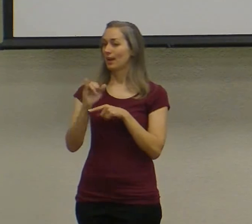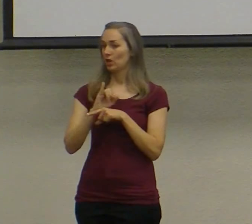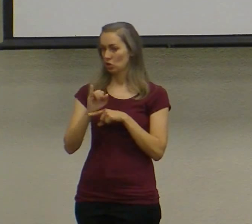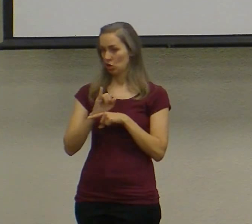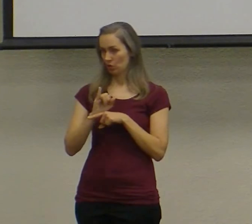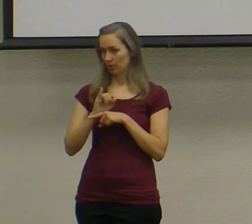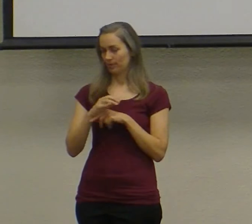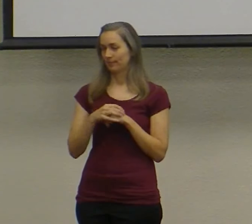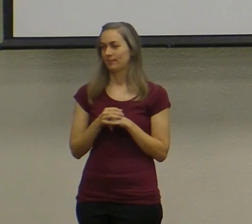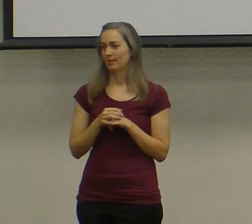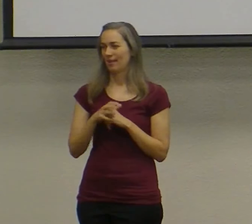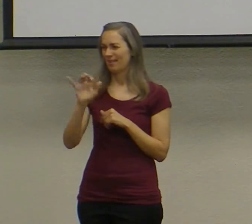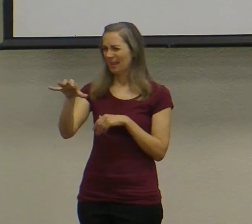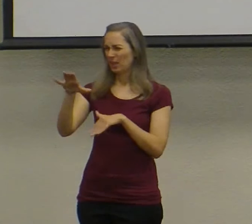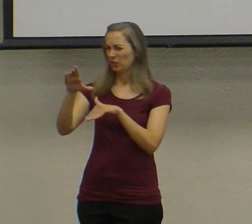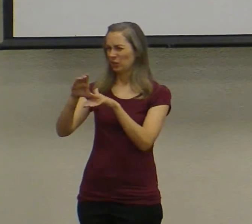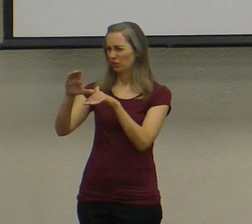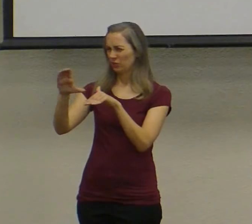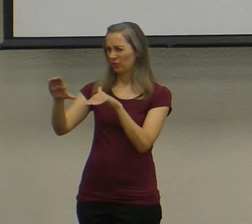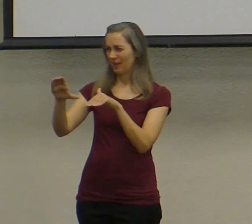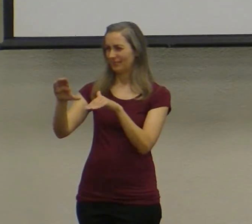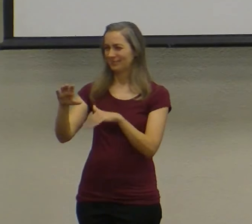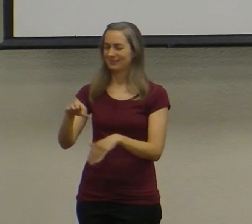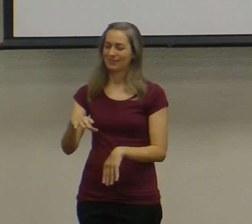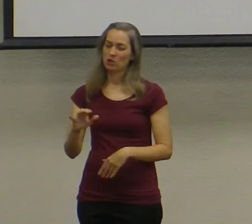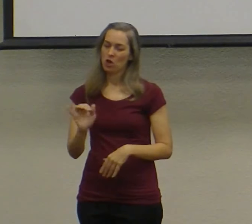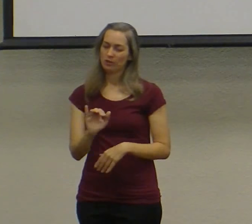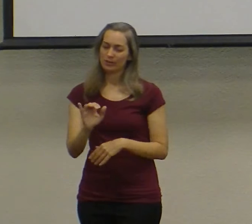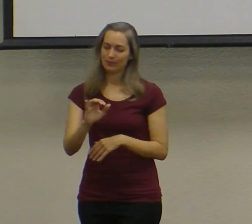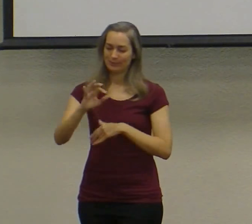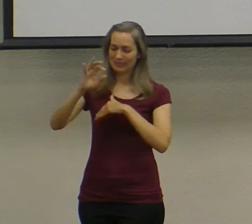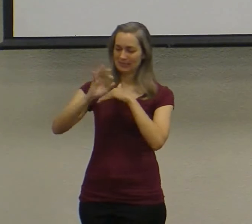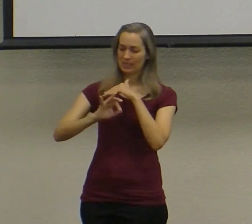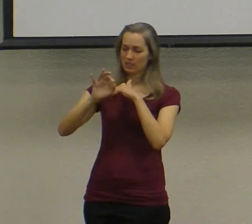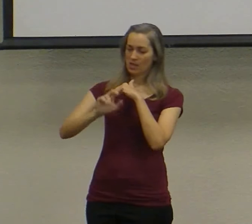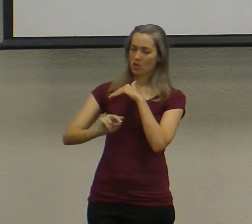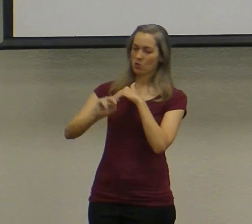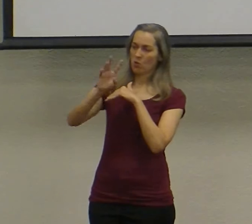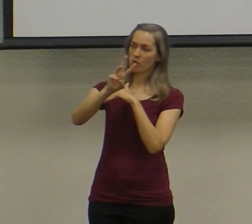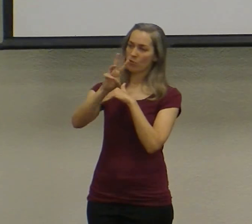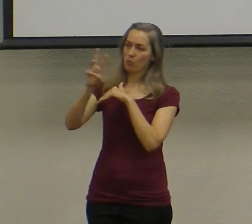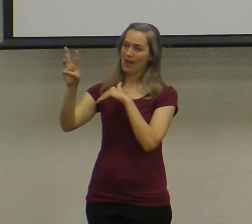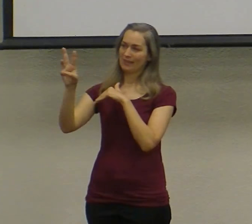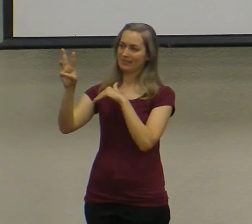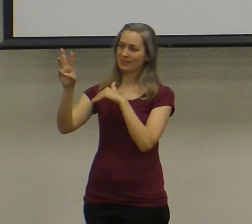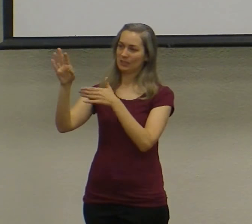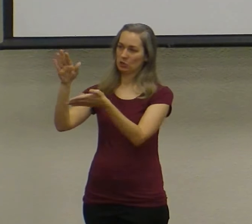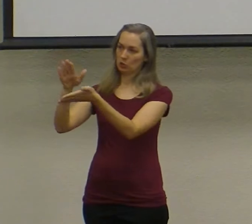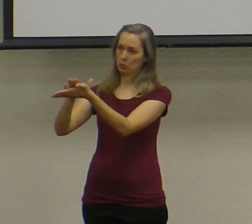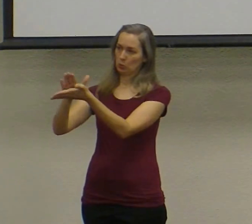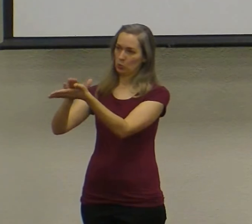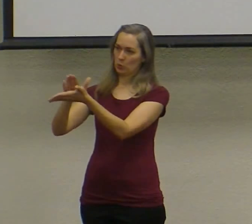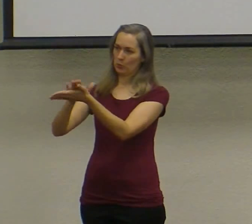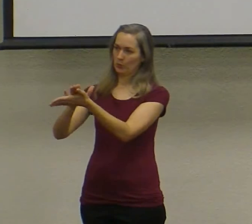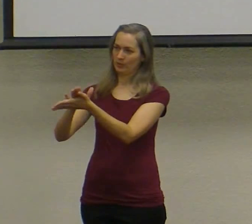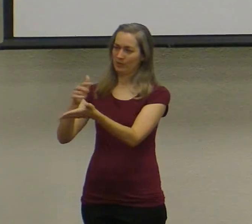is the Puyallup Church of Christ is the Sunset Northwest Extension School up there, and that's actually where my office was.